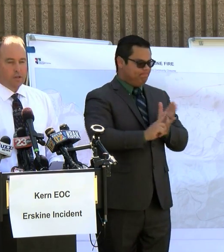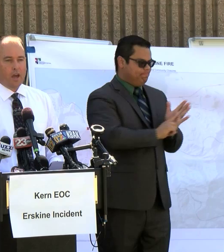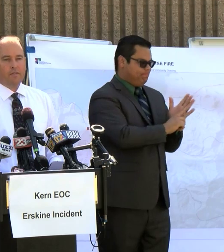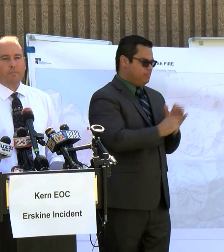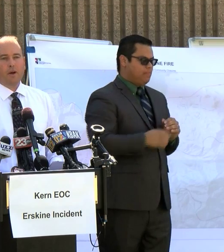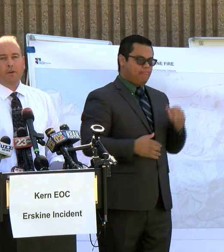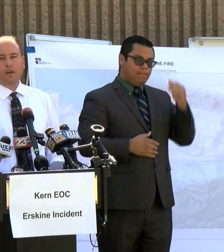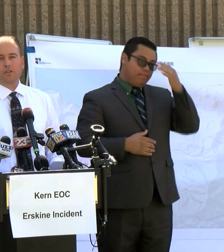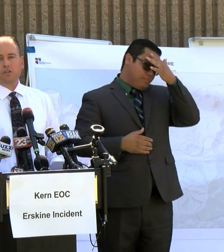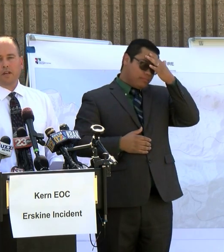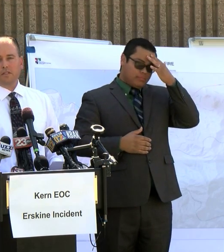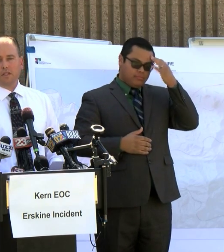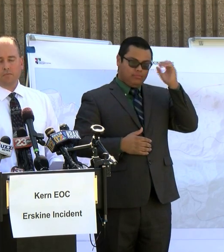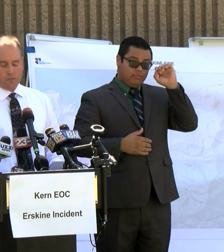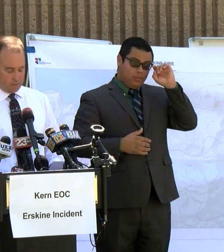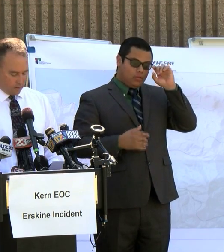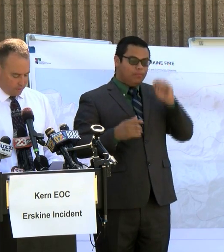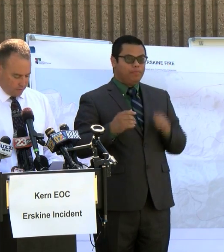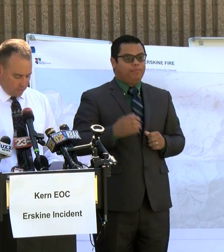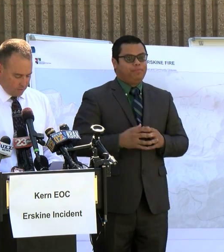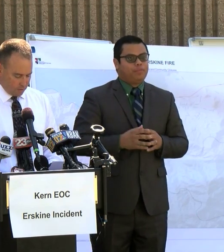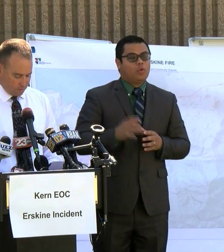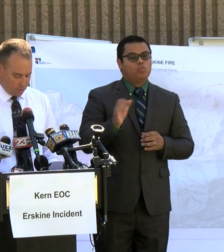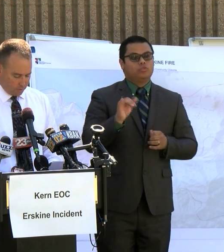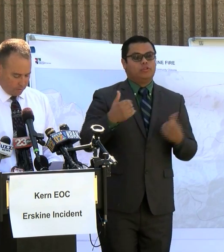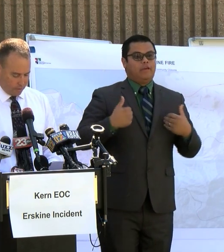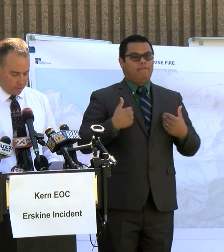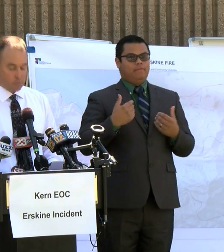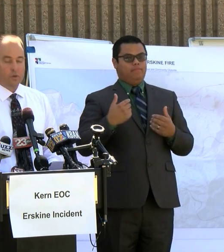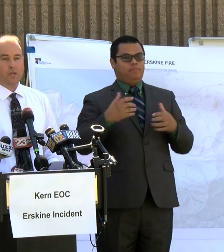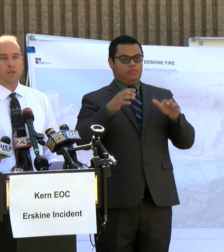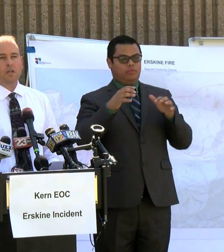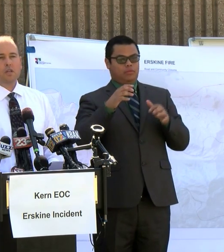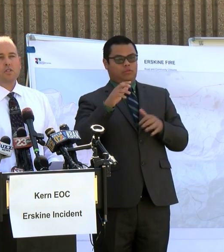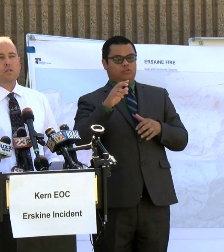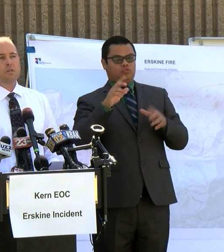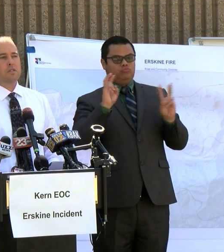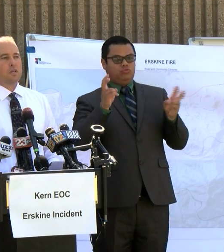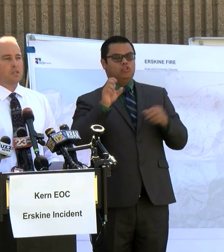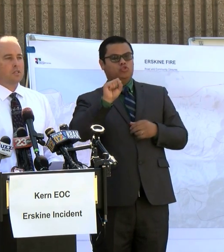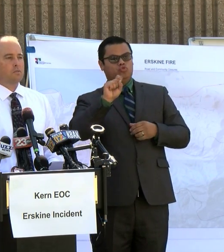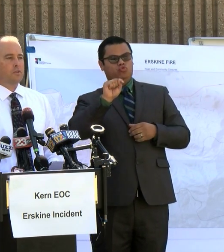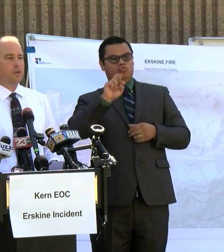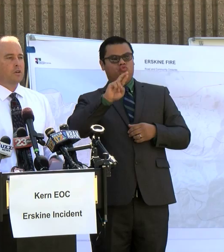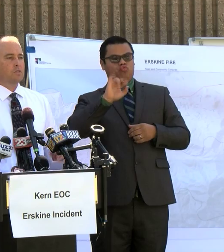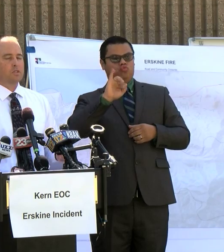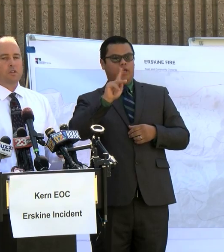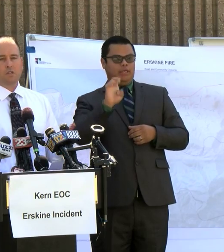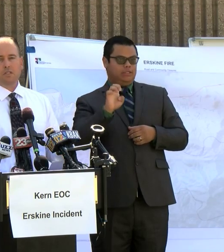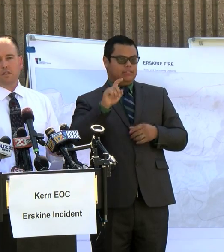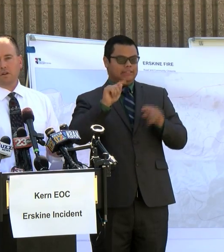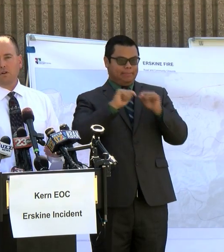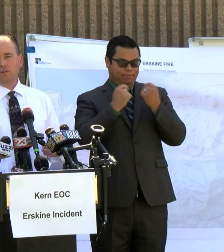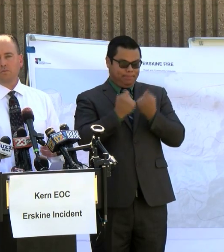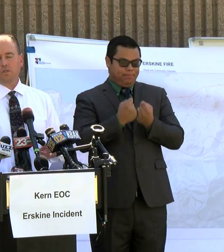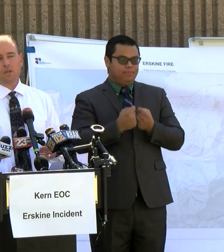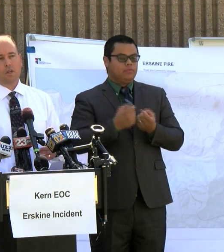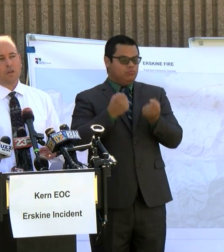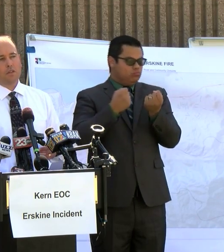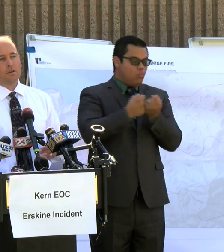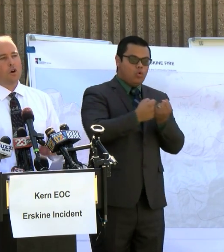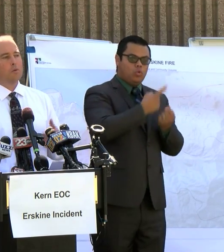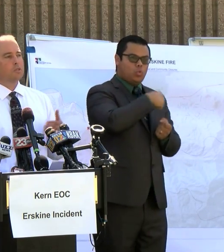We also have a public health strike team. This is the 3rd team that's been deployed this morning to assist with those returning to their